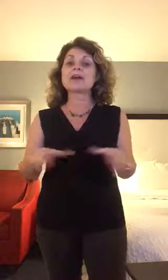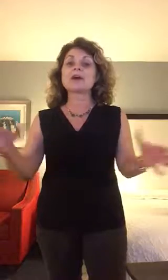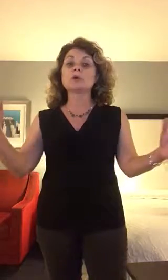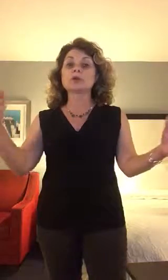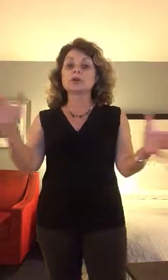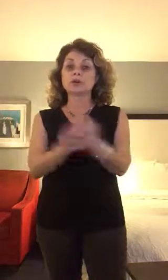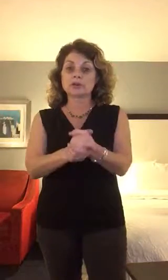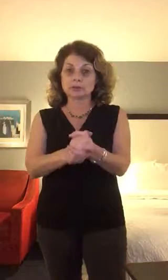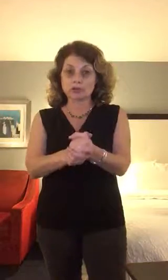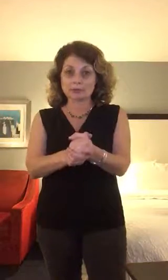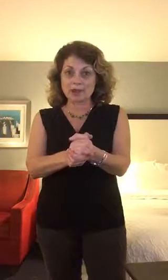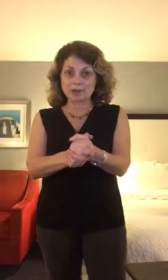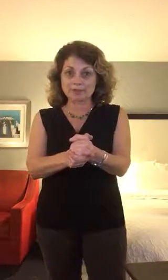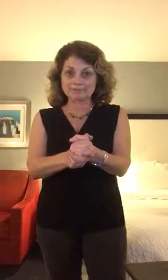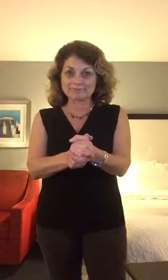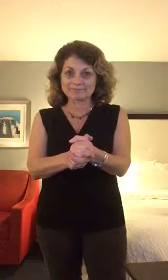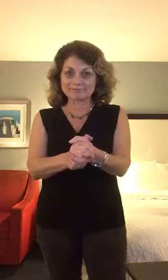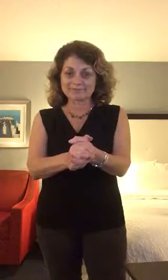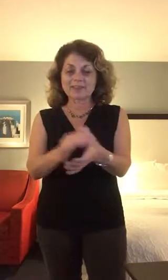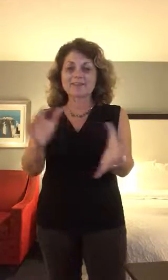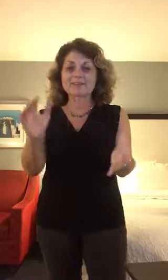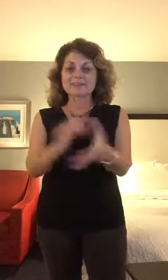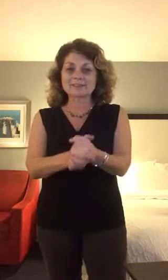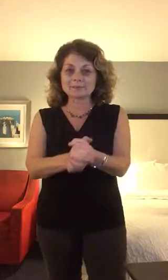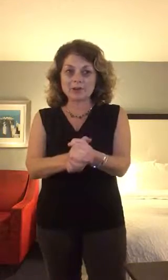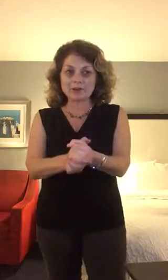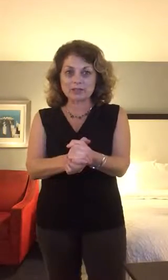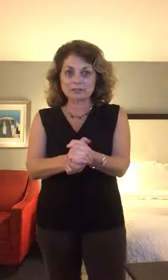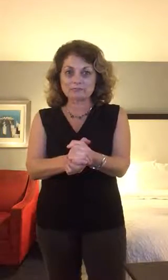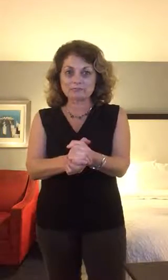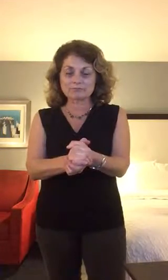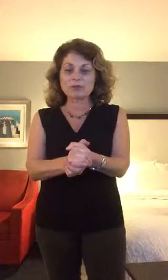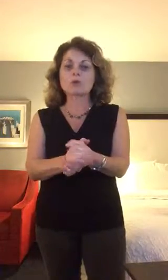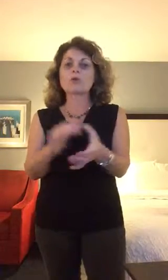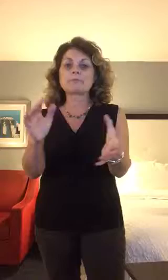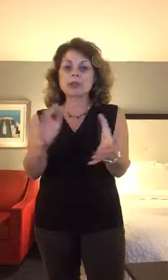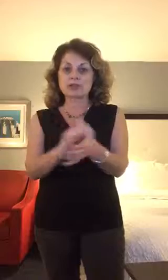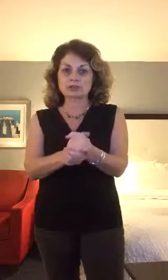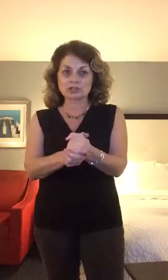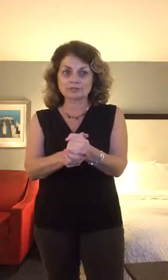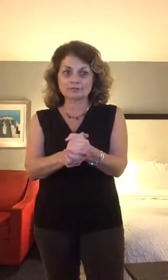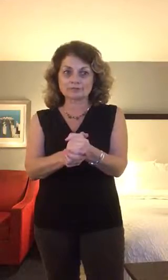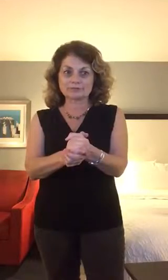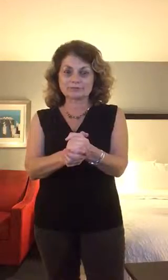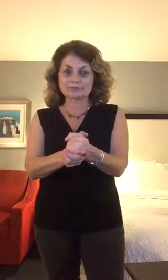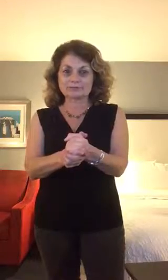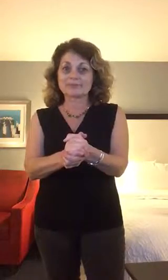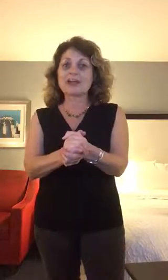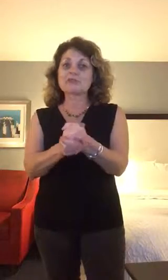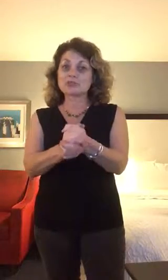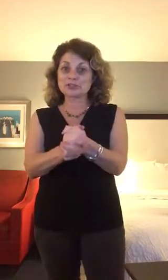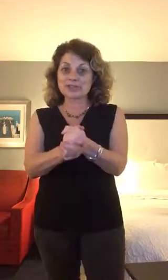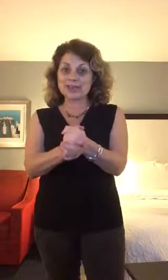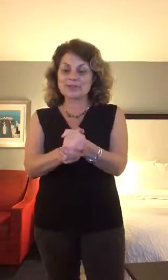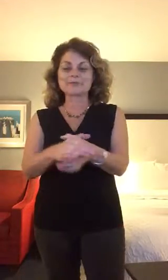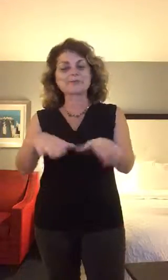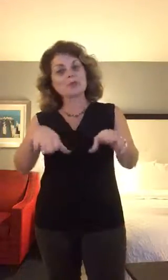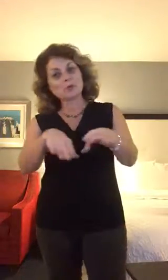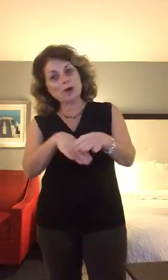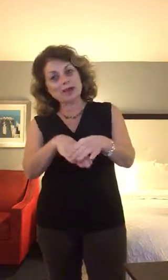now you're married. This is married or marriage. Now you're together.